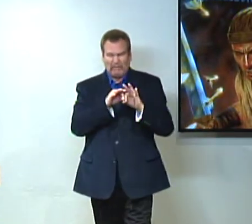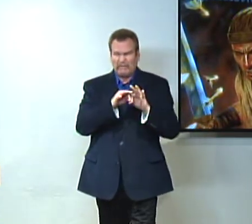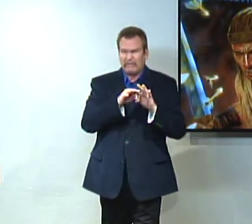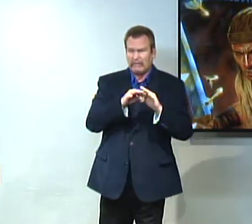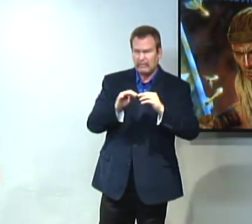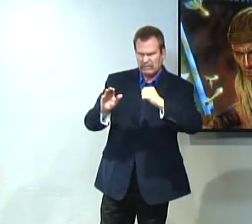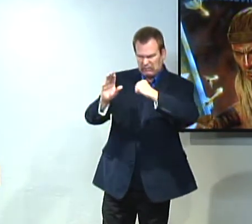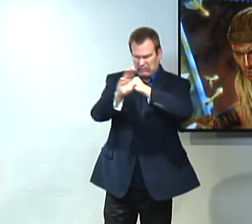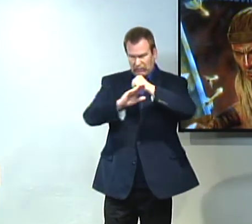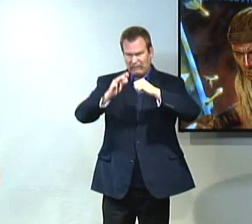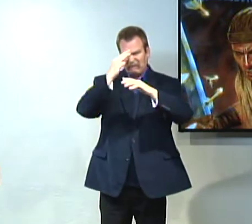morning.